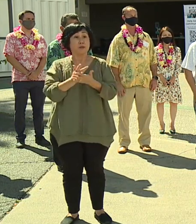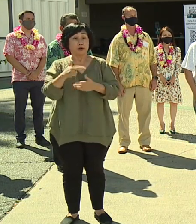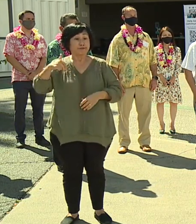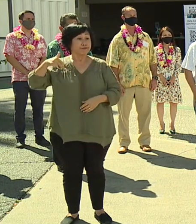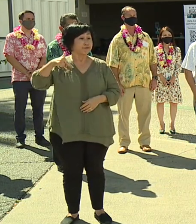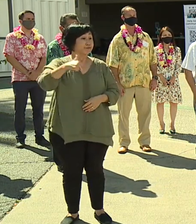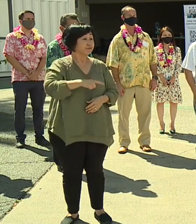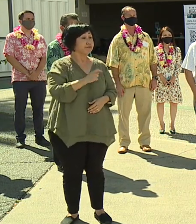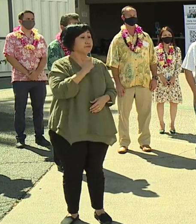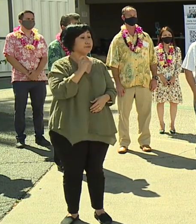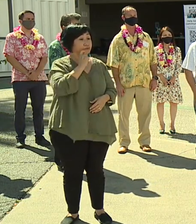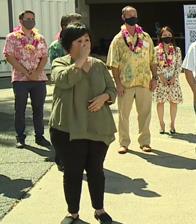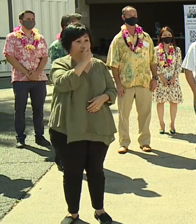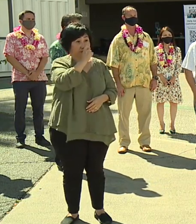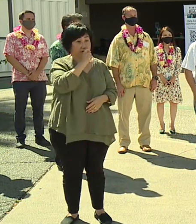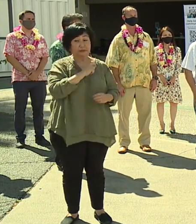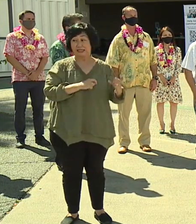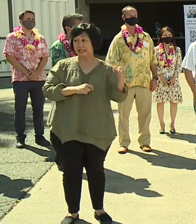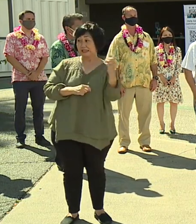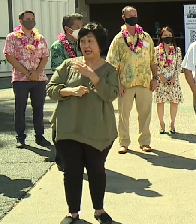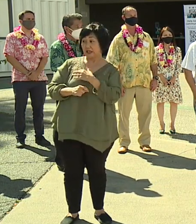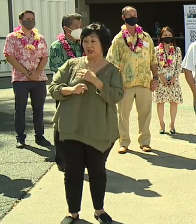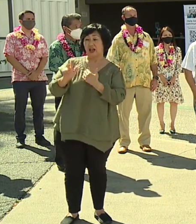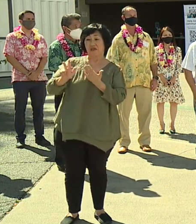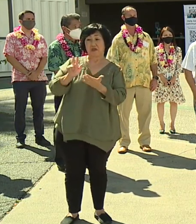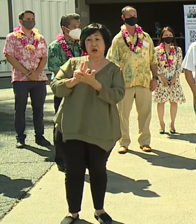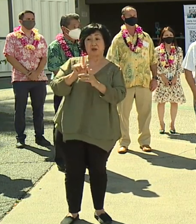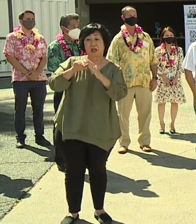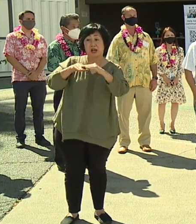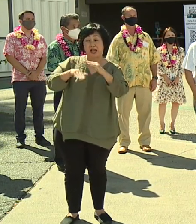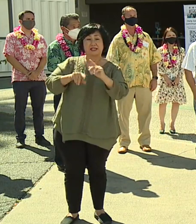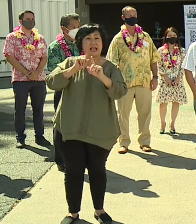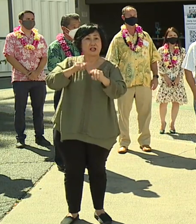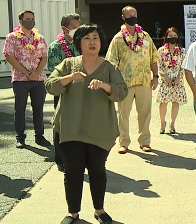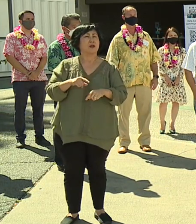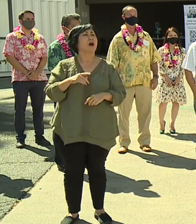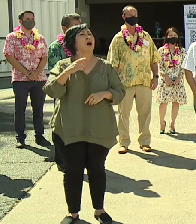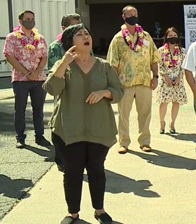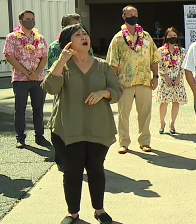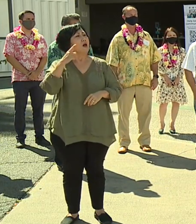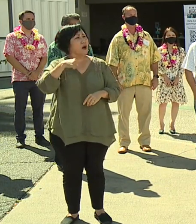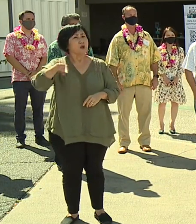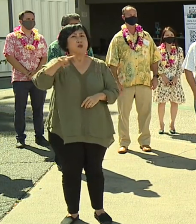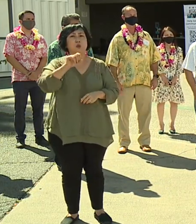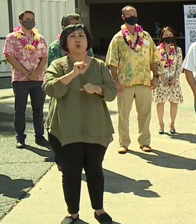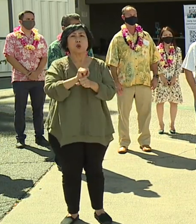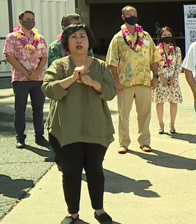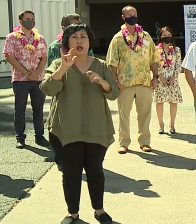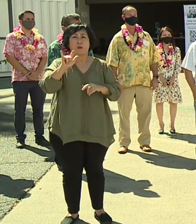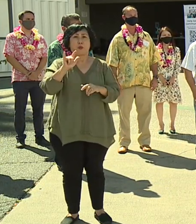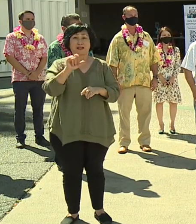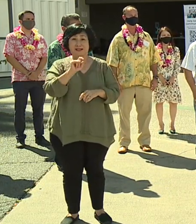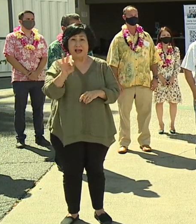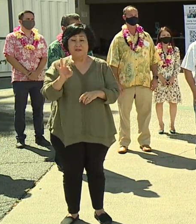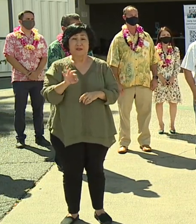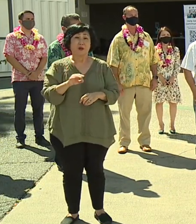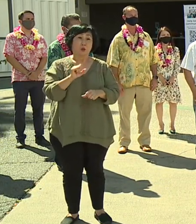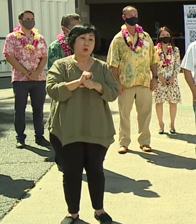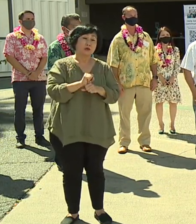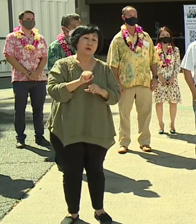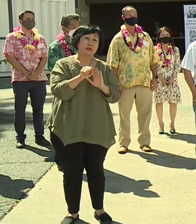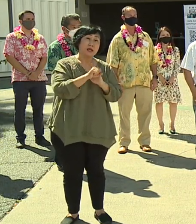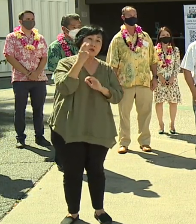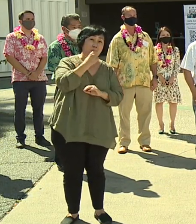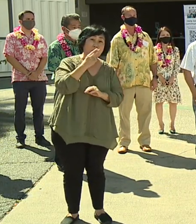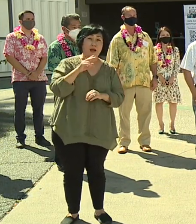in three hours. And of course, airport workers here at the airport, those who work for the state of Hawaii, those who work